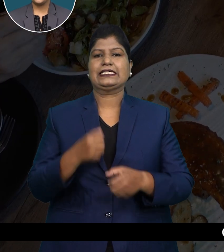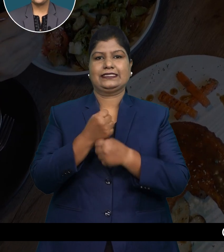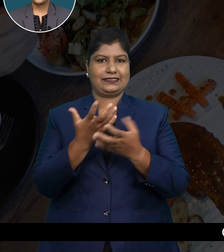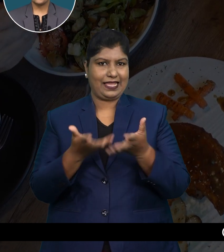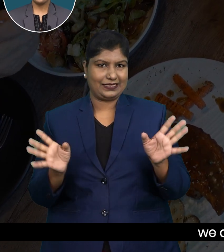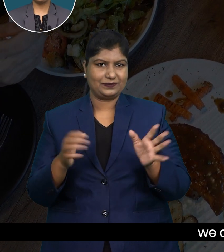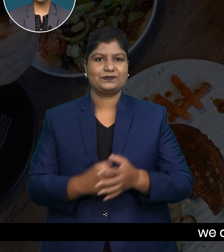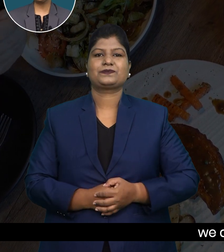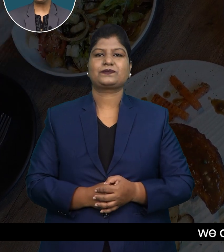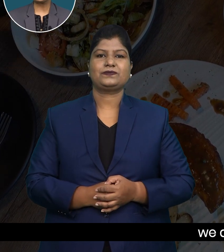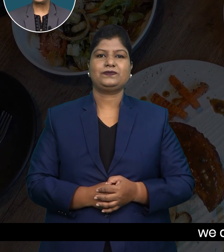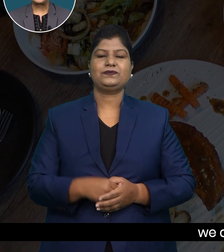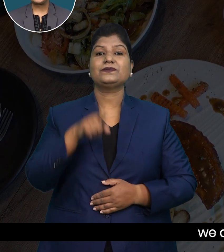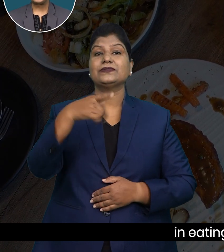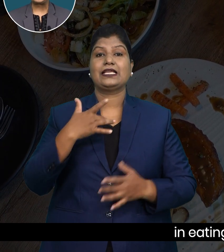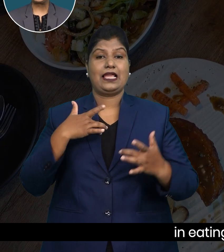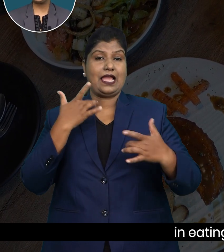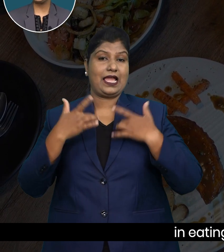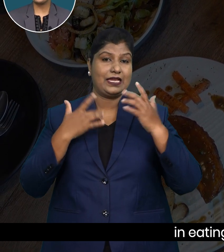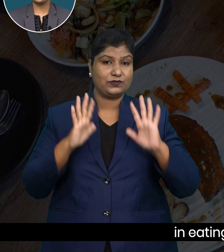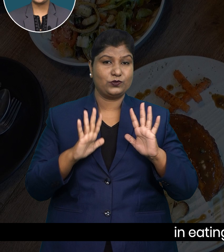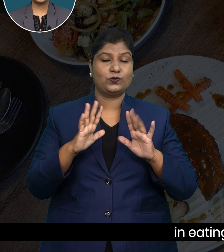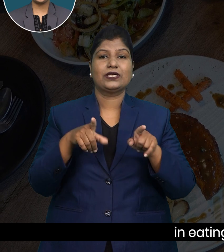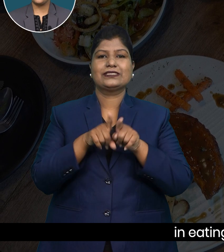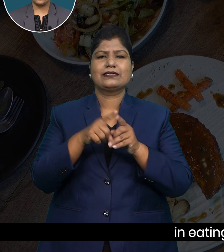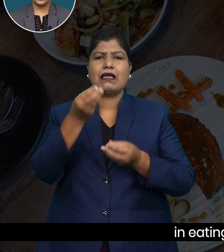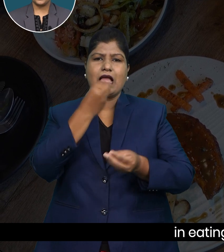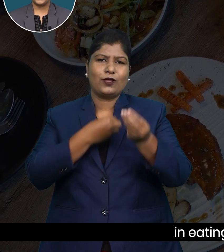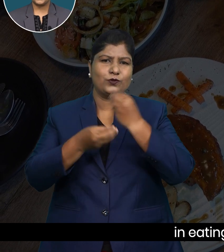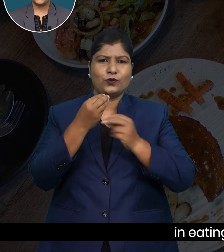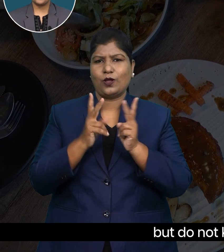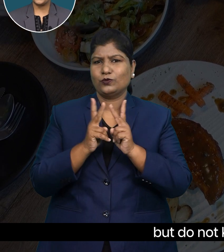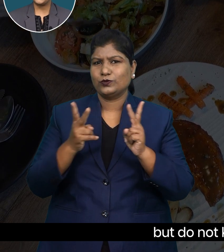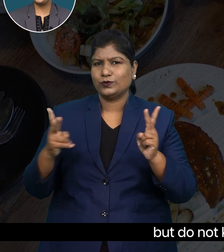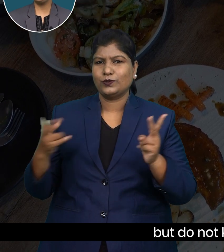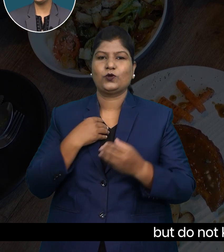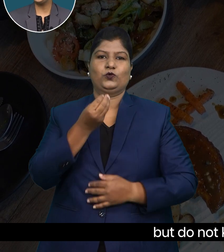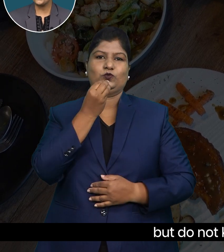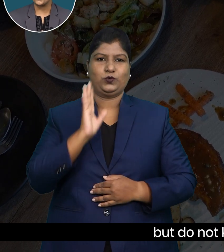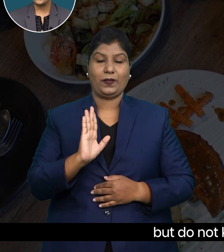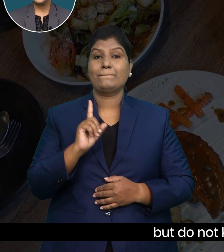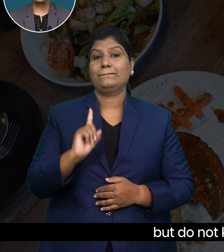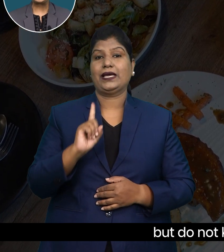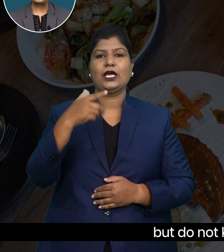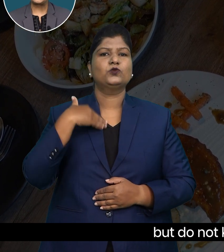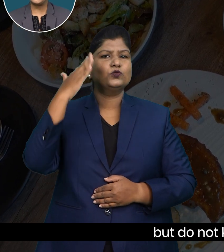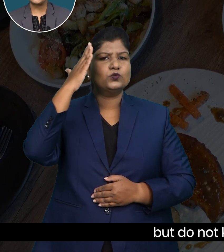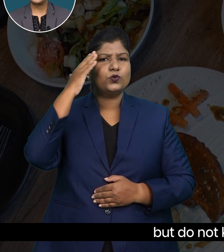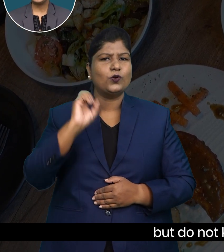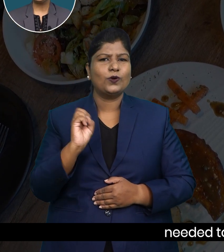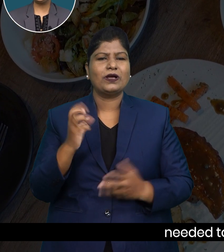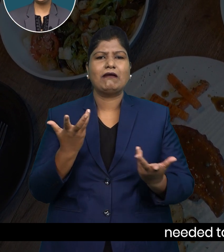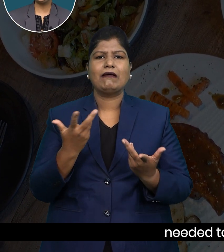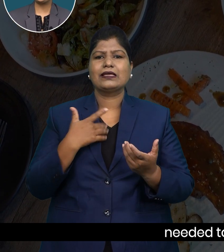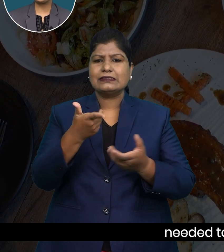Generally, we are interested in eating a variety of food, but do not know the